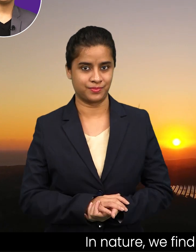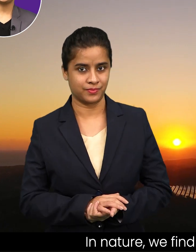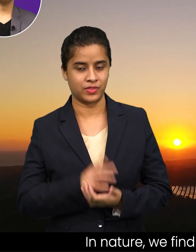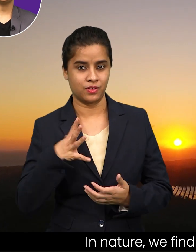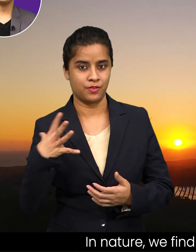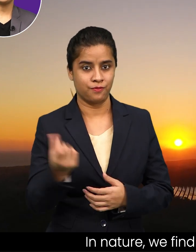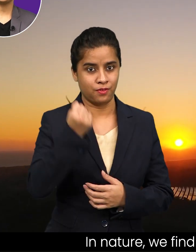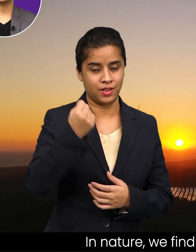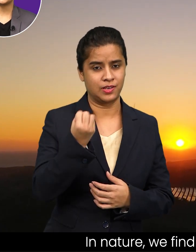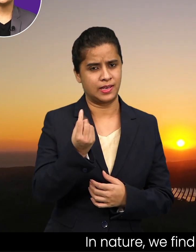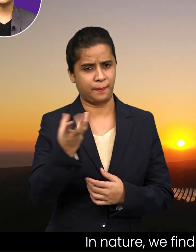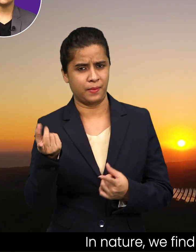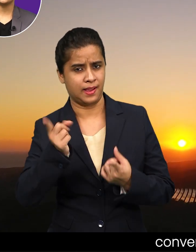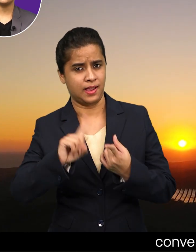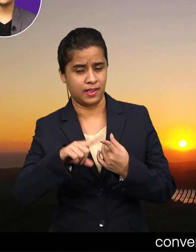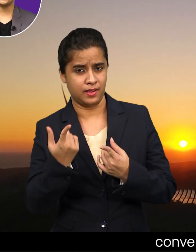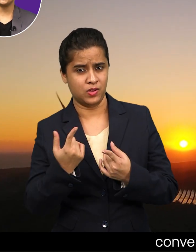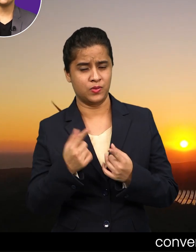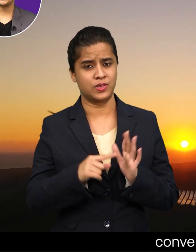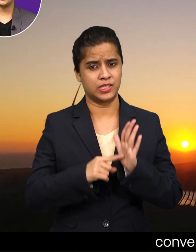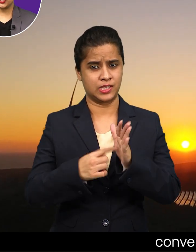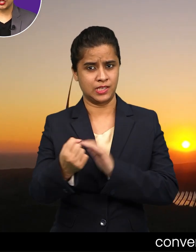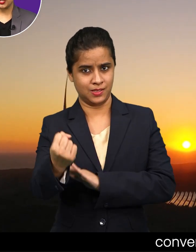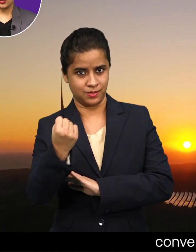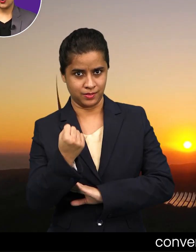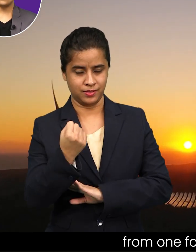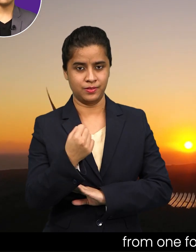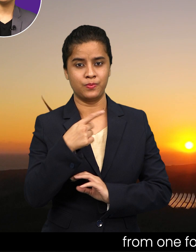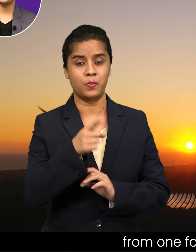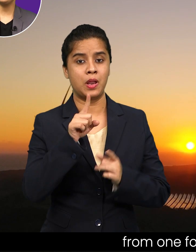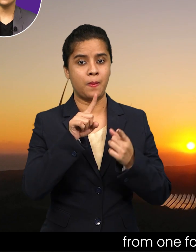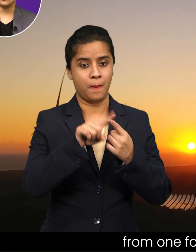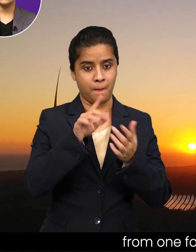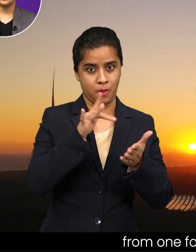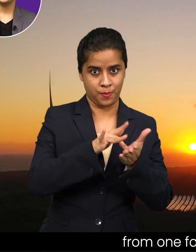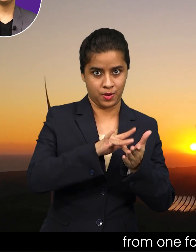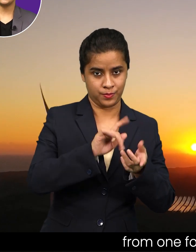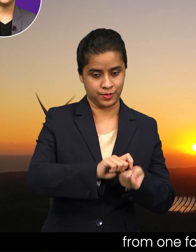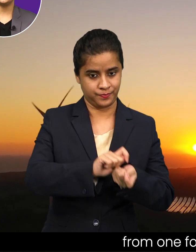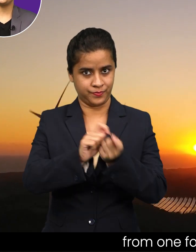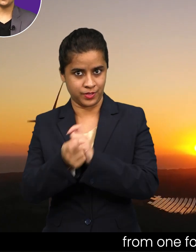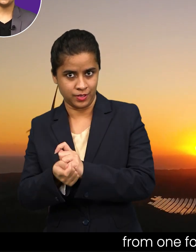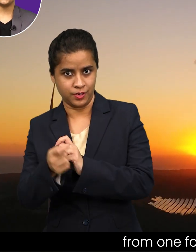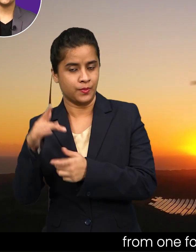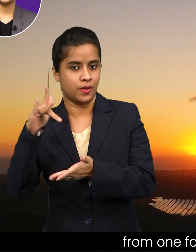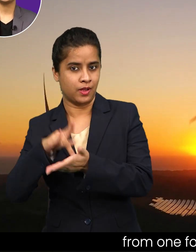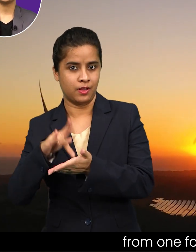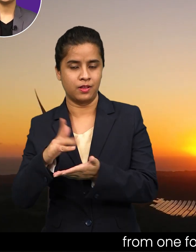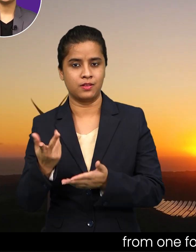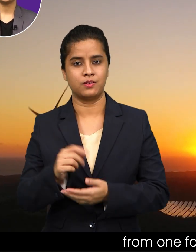we find a number of instances of conversion of energy from one form to another form.